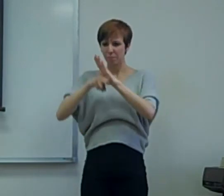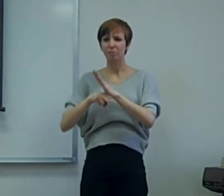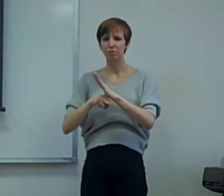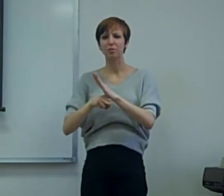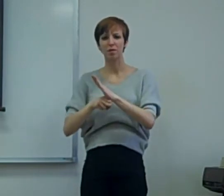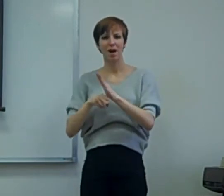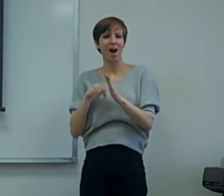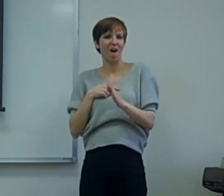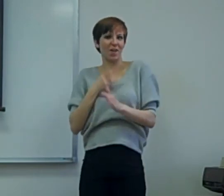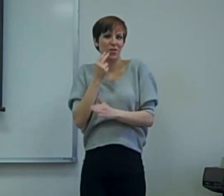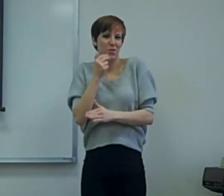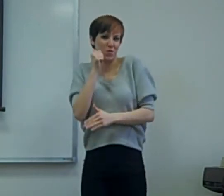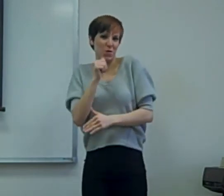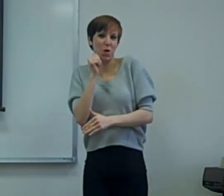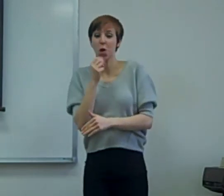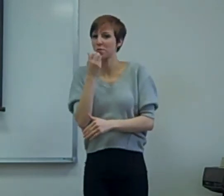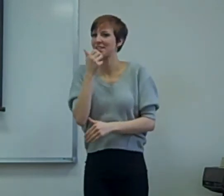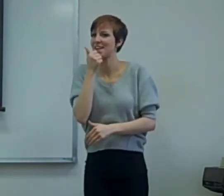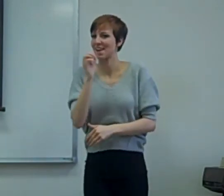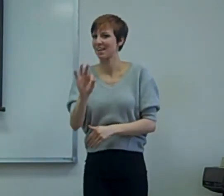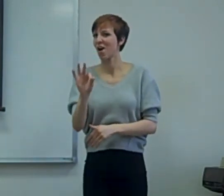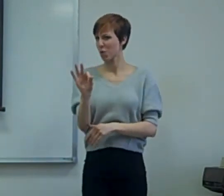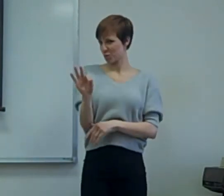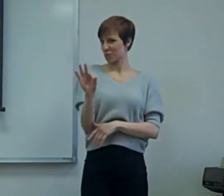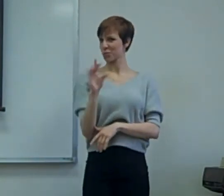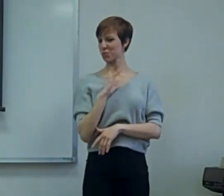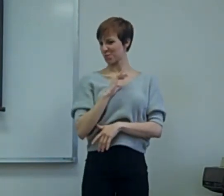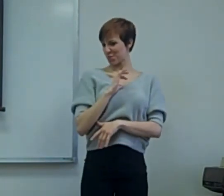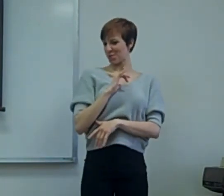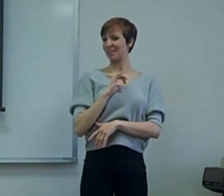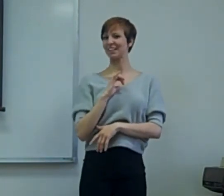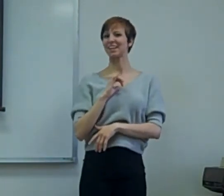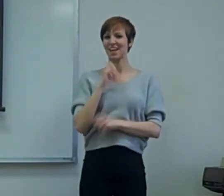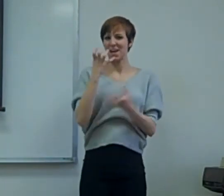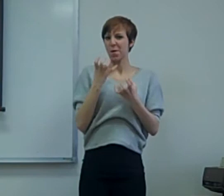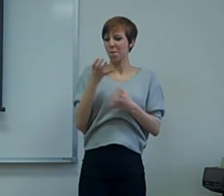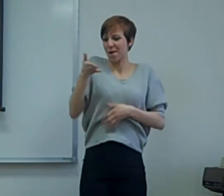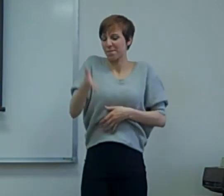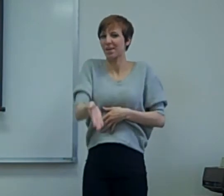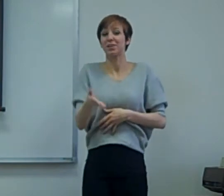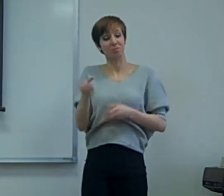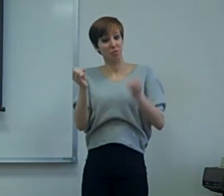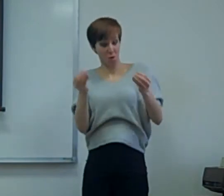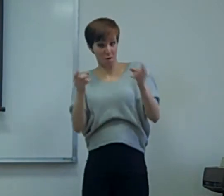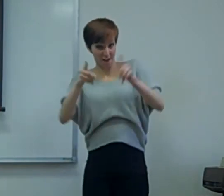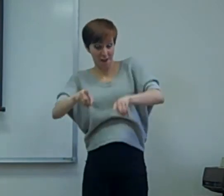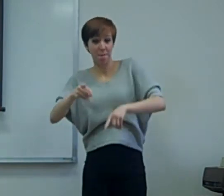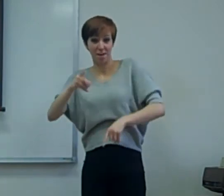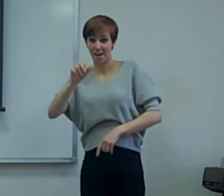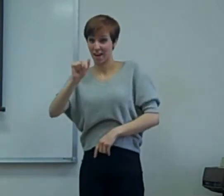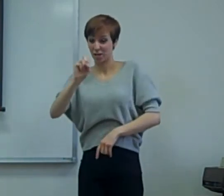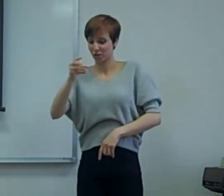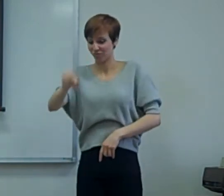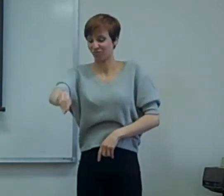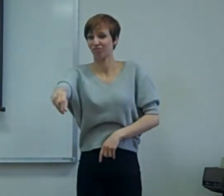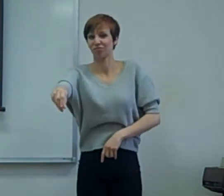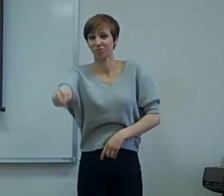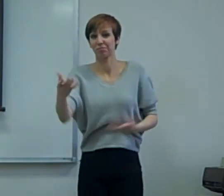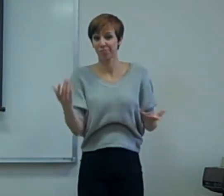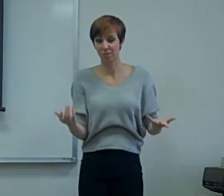cute girl who was 19, and I thought, ooh, he'd like to be here. And so I scattered his ashes on the grave of this girl who was really pretty, and she